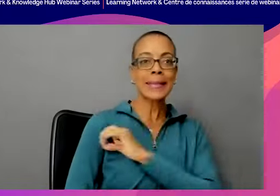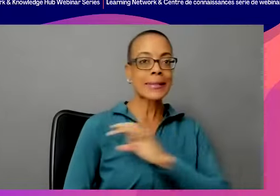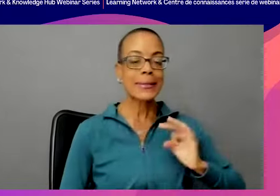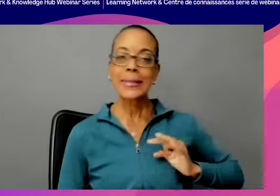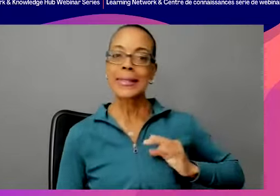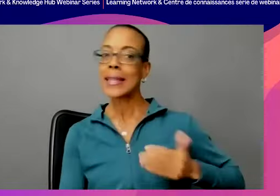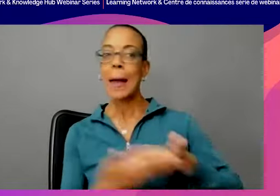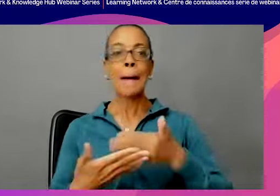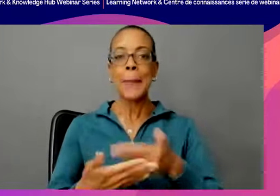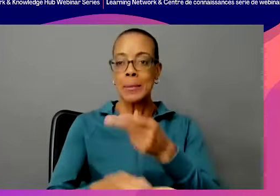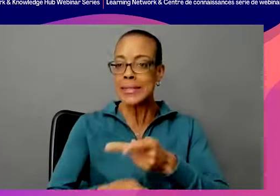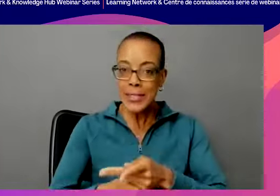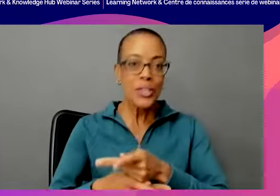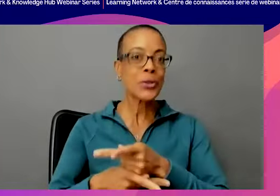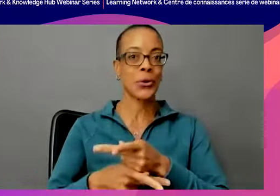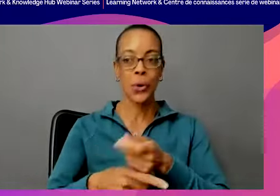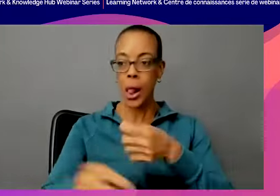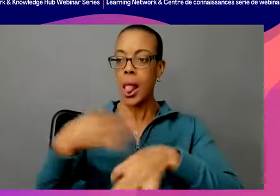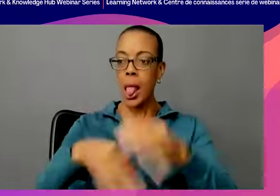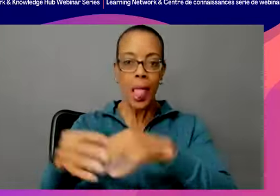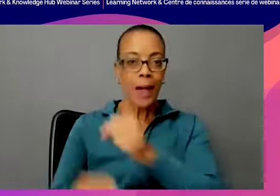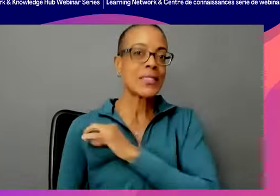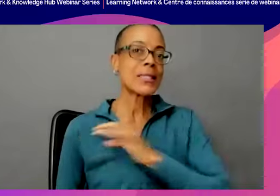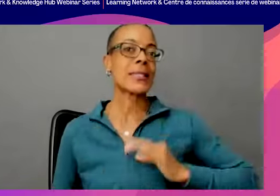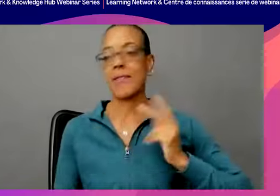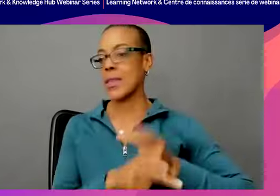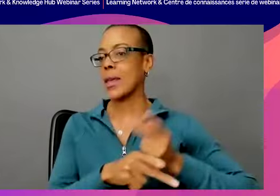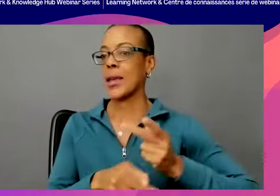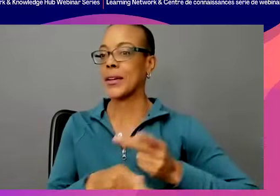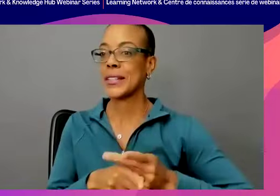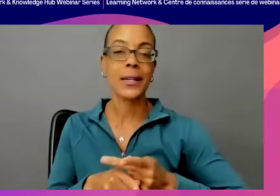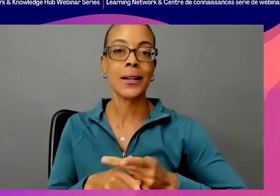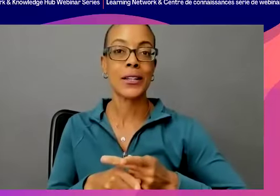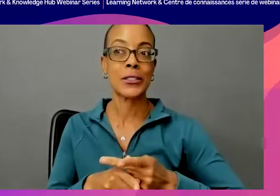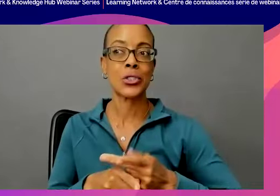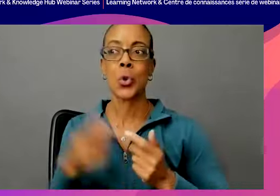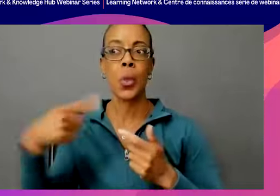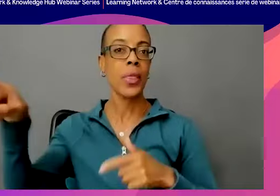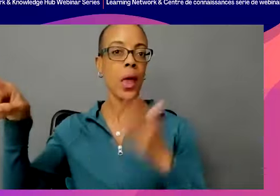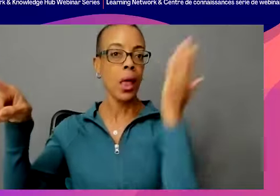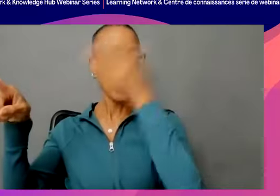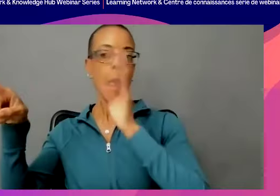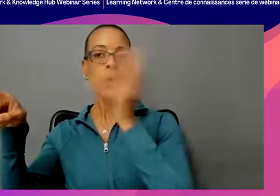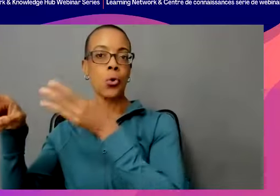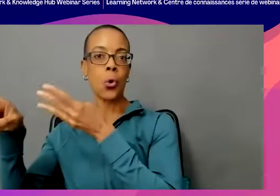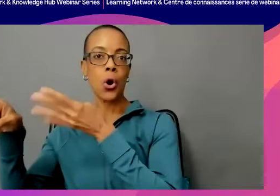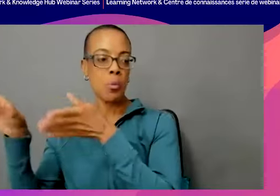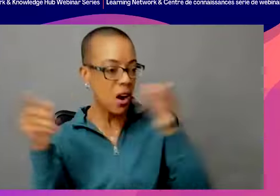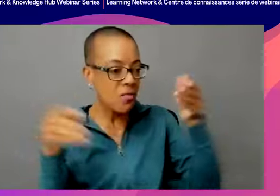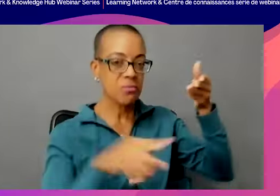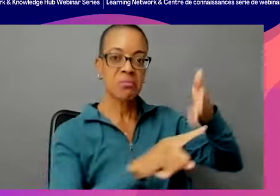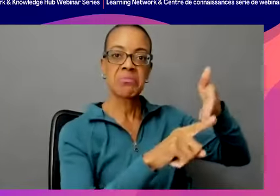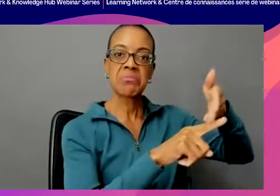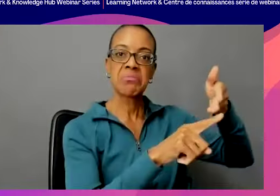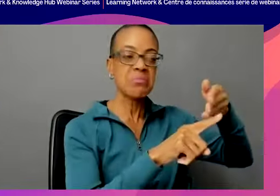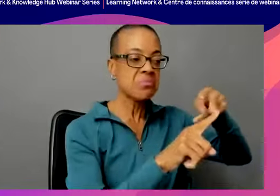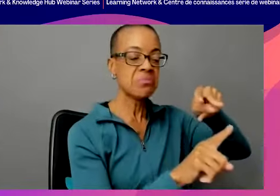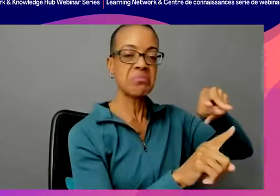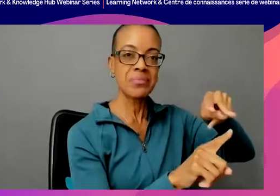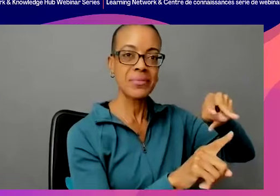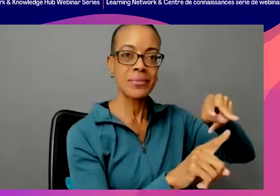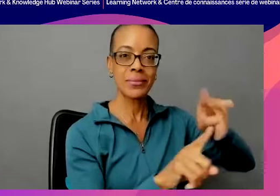in programming. They're rarely seen in the eyes of child protection. How come the two family situations can be